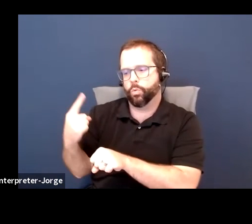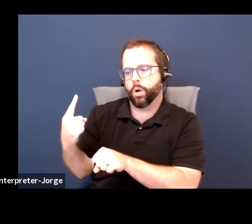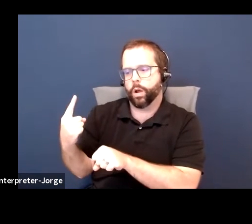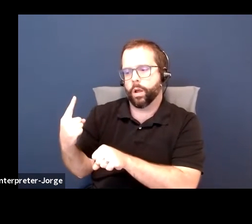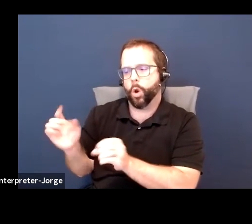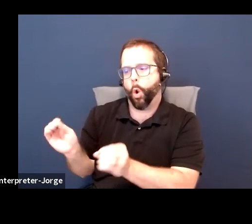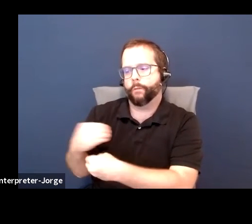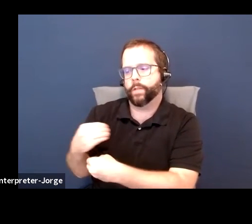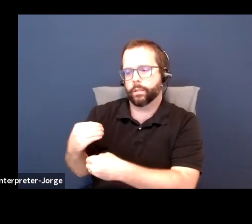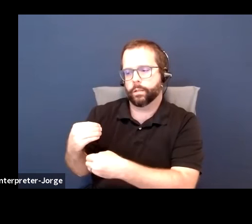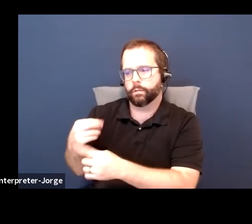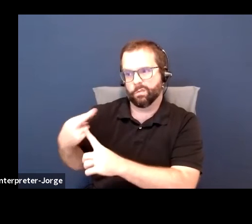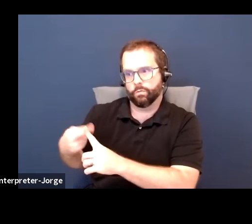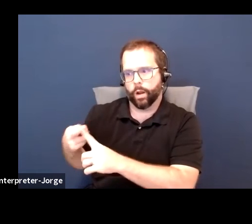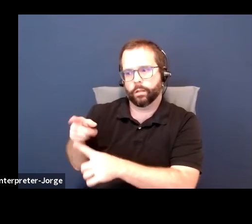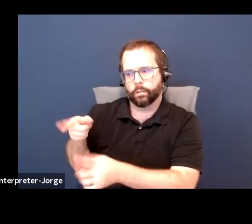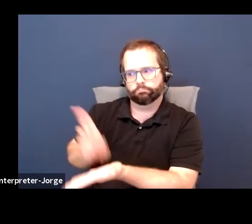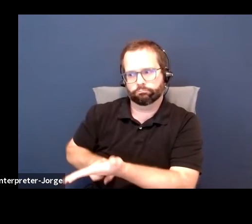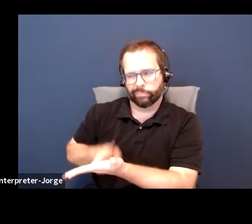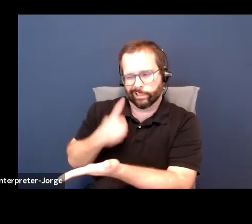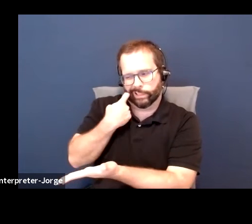office space, where we will